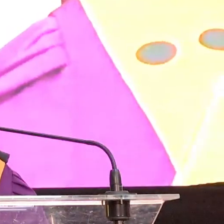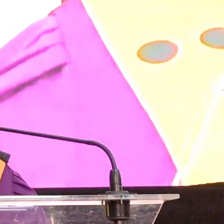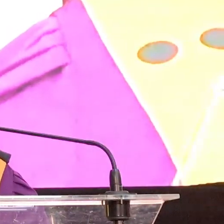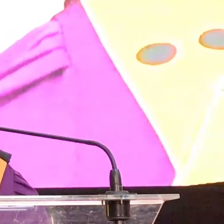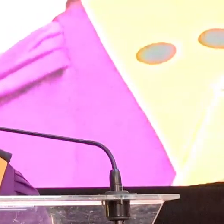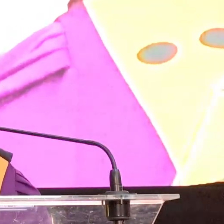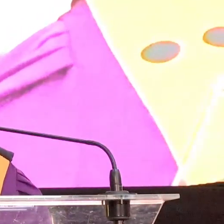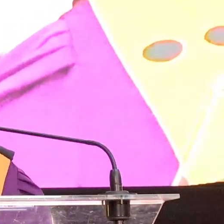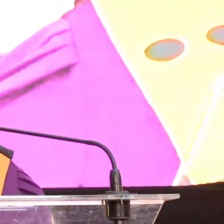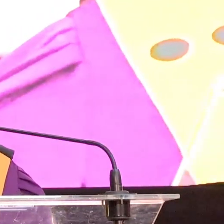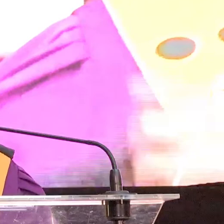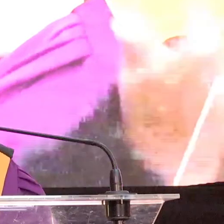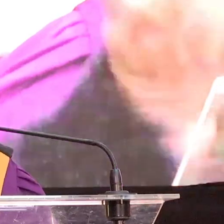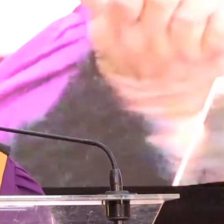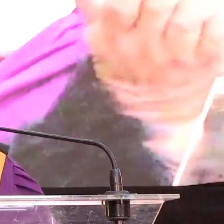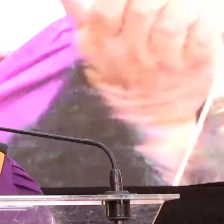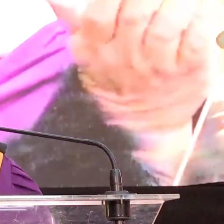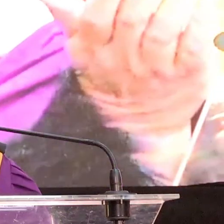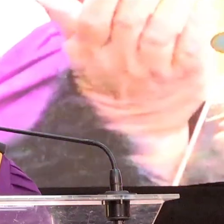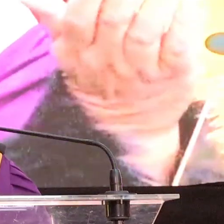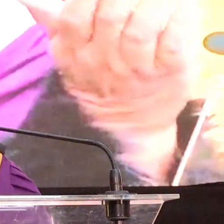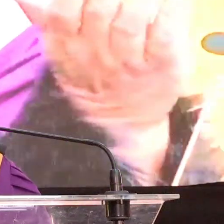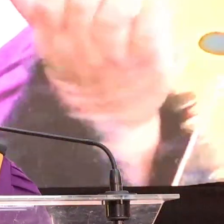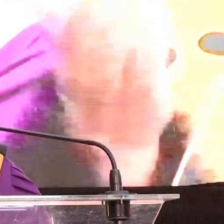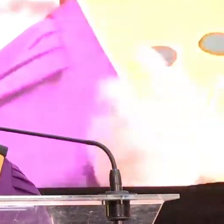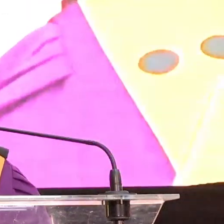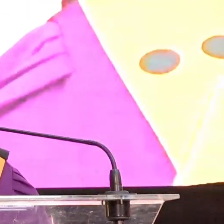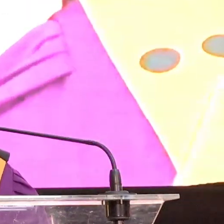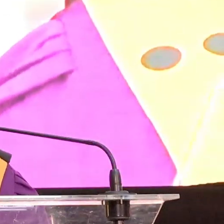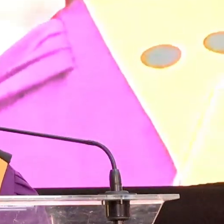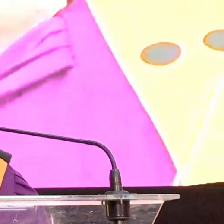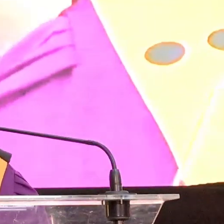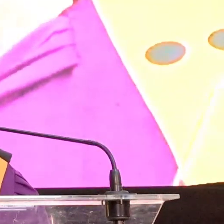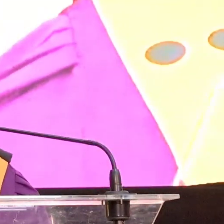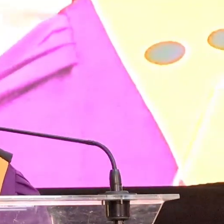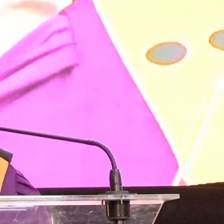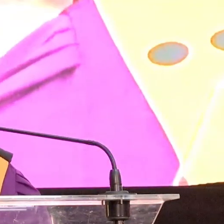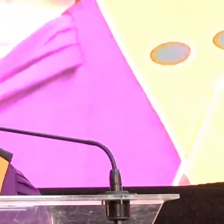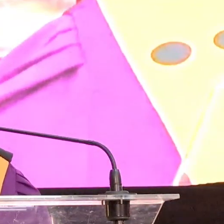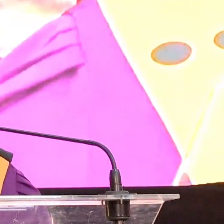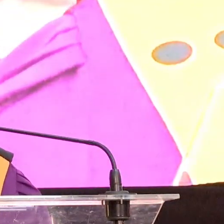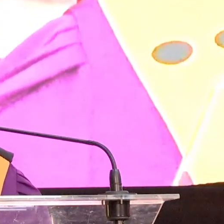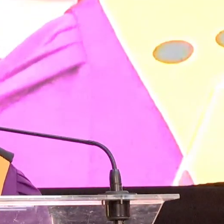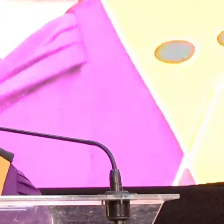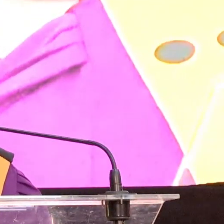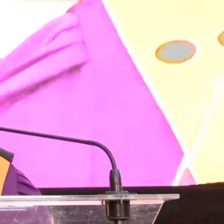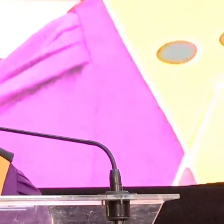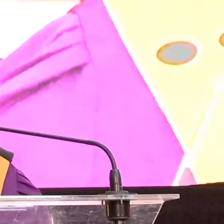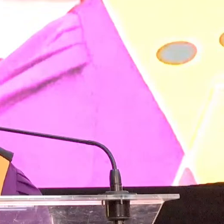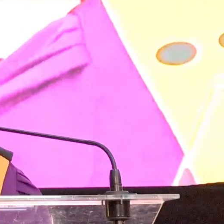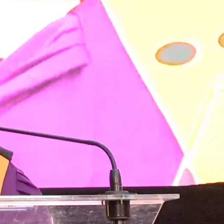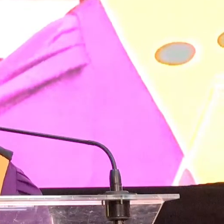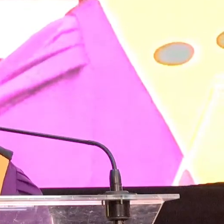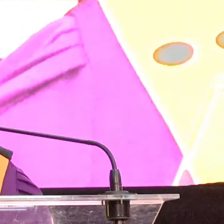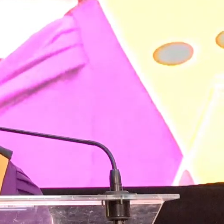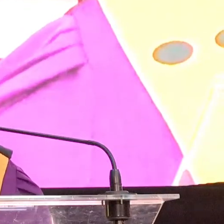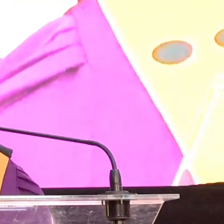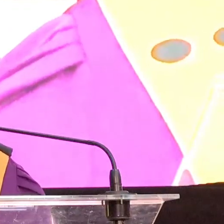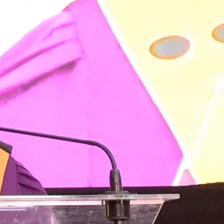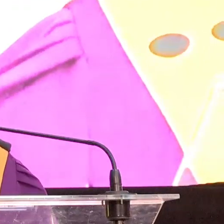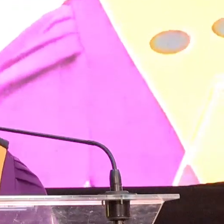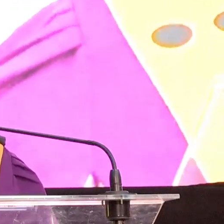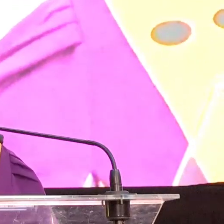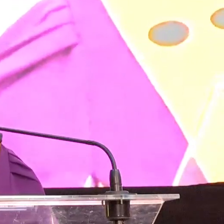said. We all know that myths are not true, ne? They are not real.